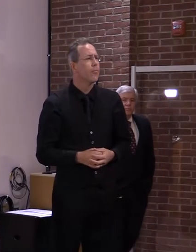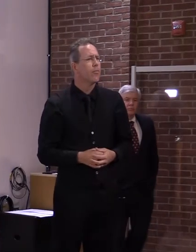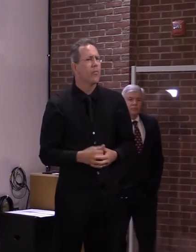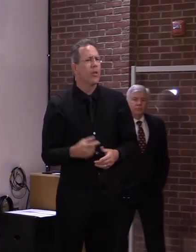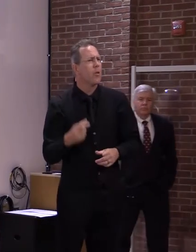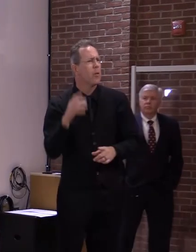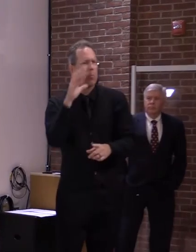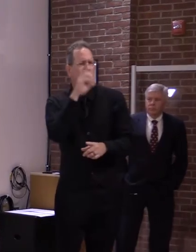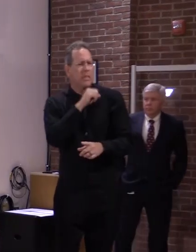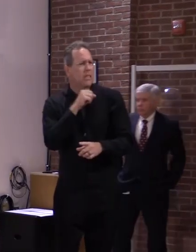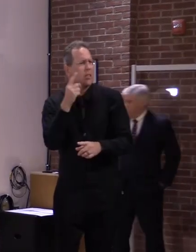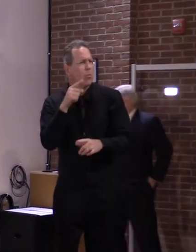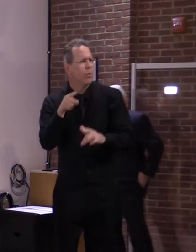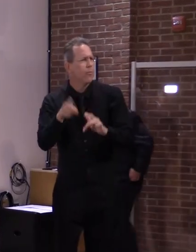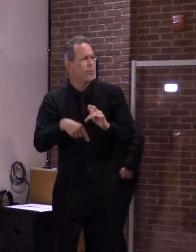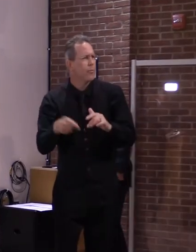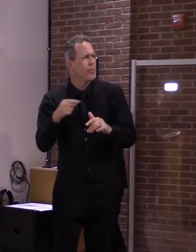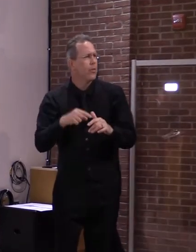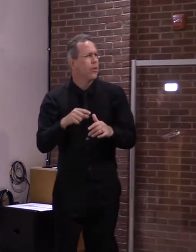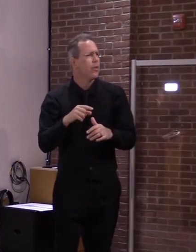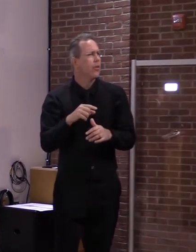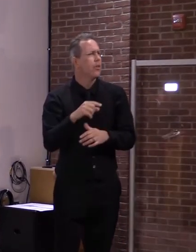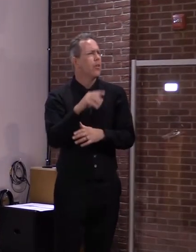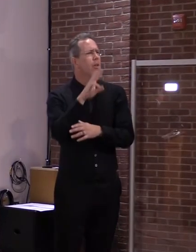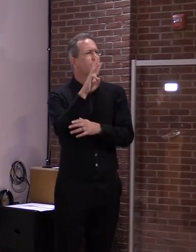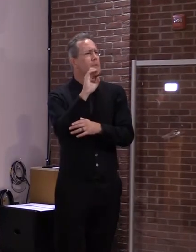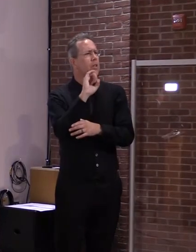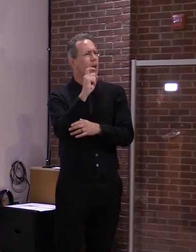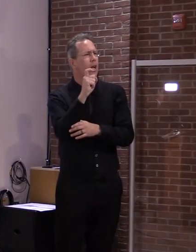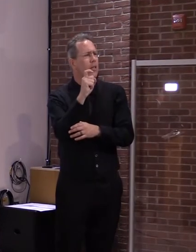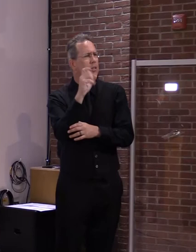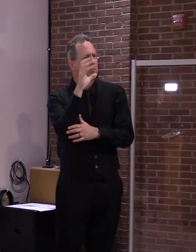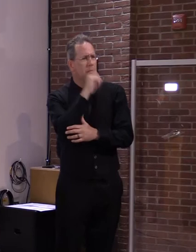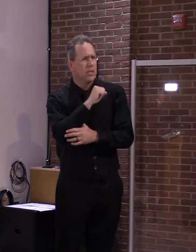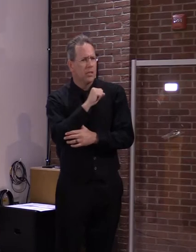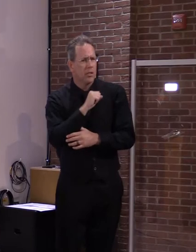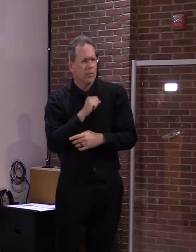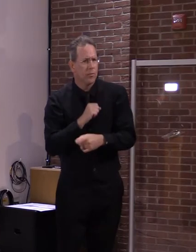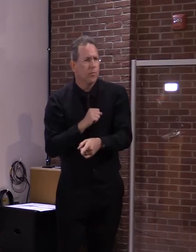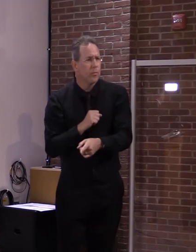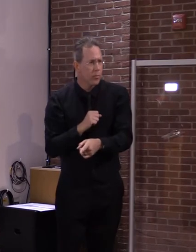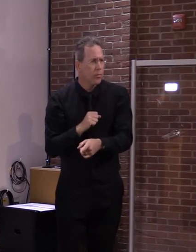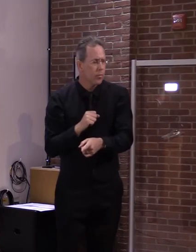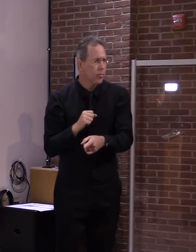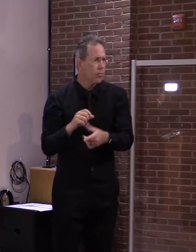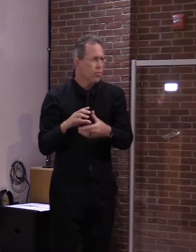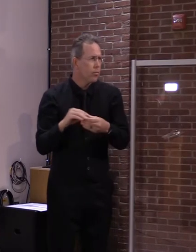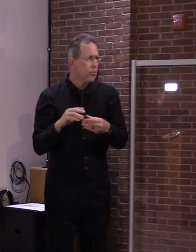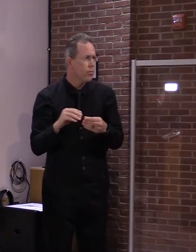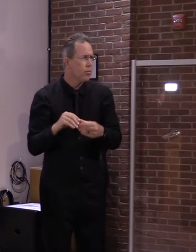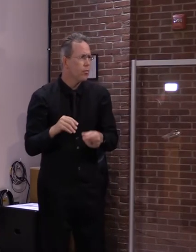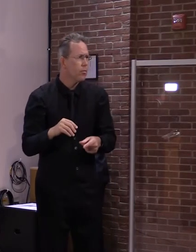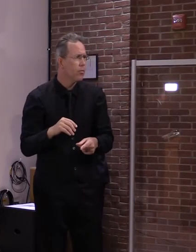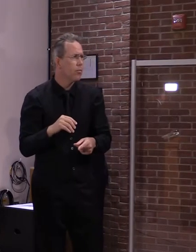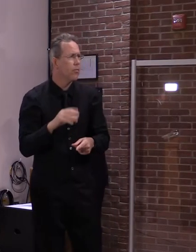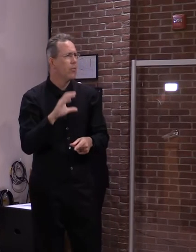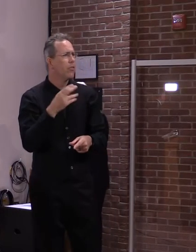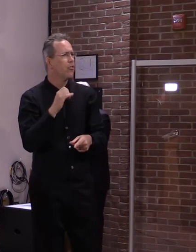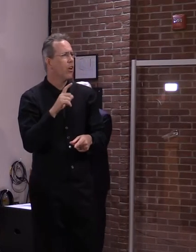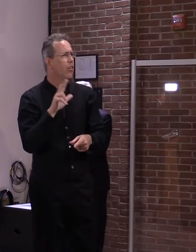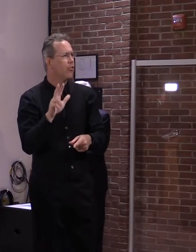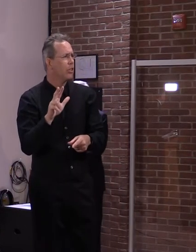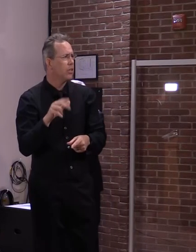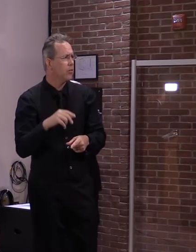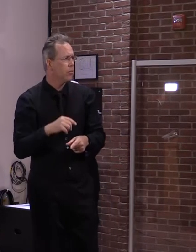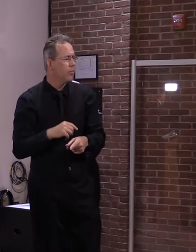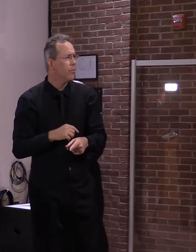You all have mentioned how the vaccination rate among 18 to 29-year-olds is getting better. Are there going to be any more vaccination clinics